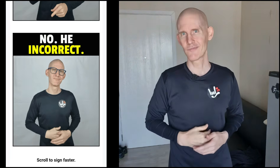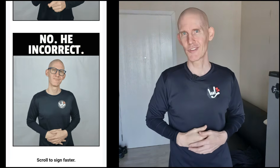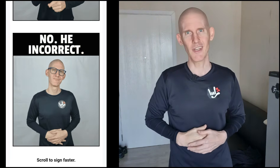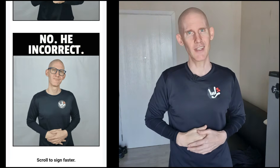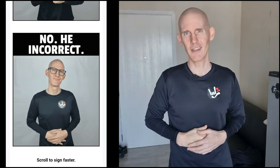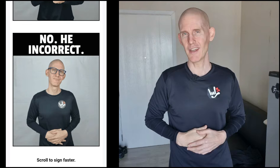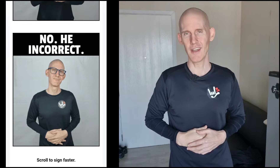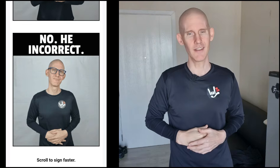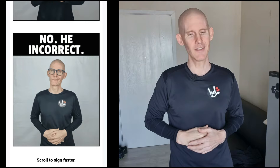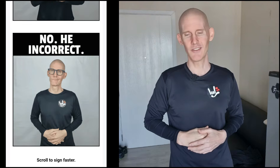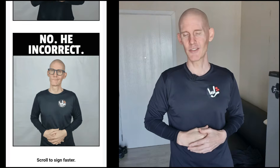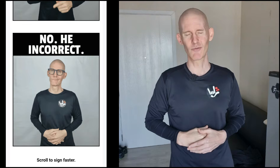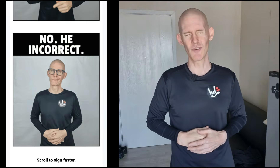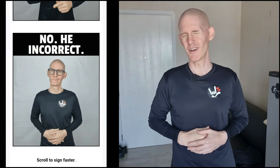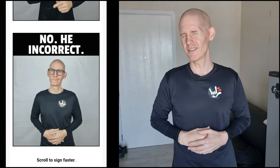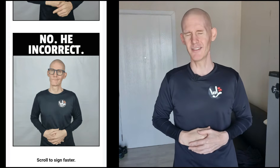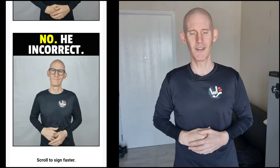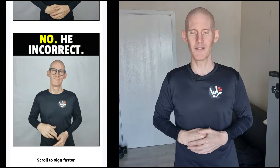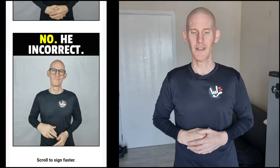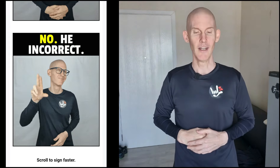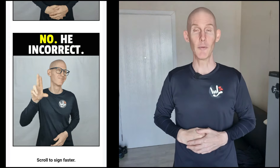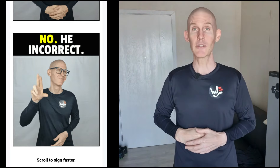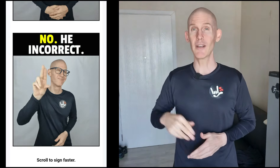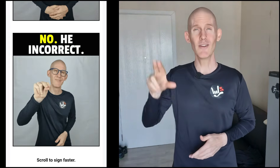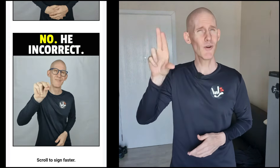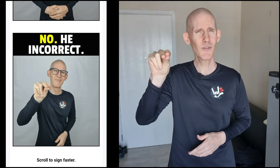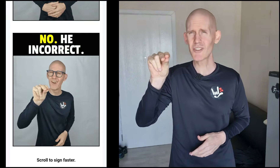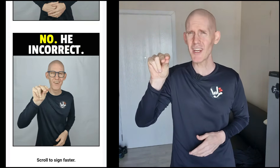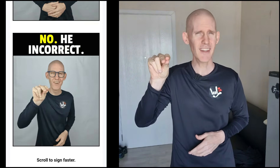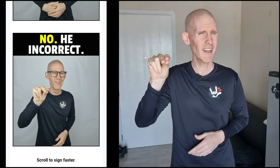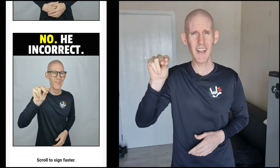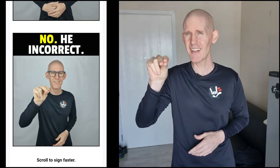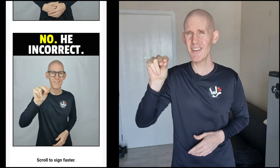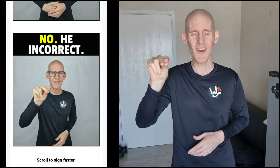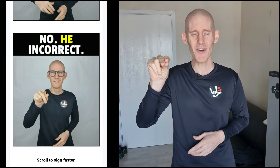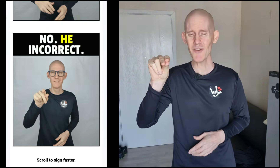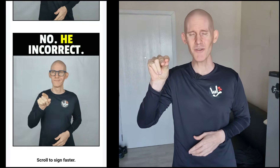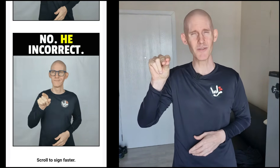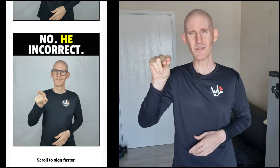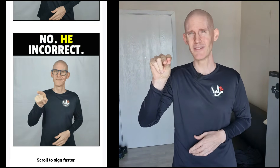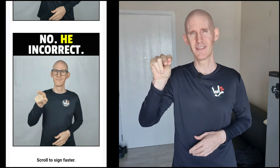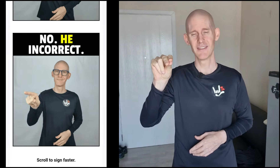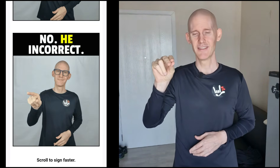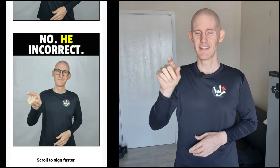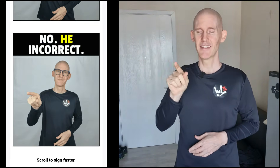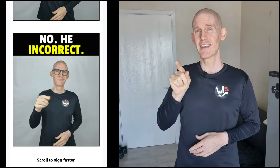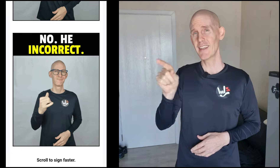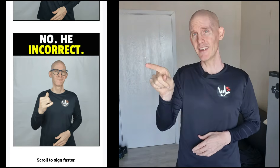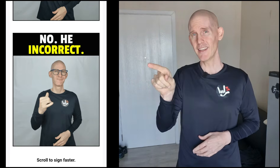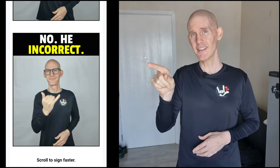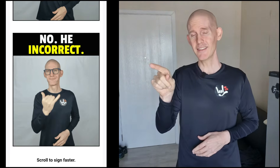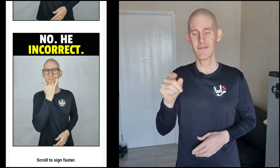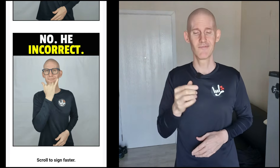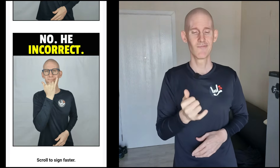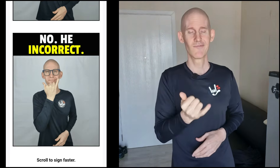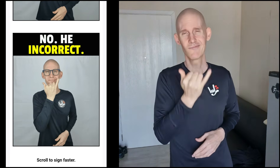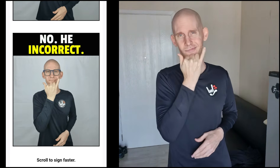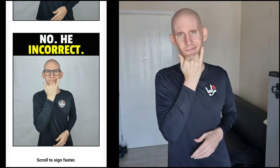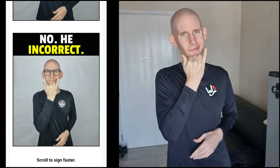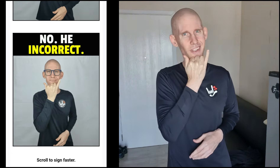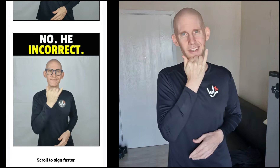incorrect. Shaking that head, it's just wrong. No, when you sign no, shake that head. No, he